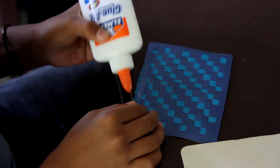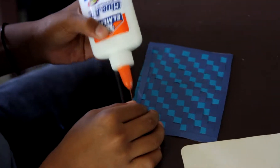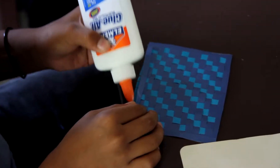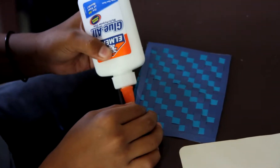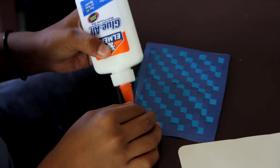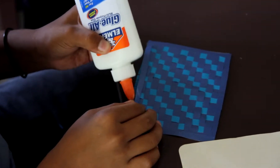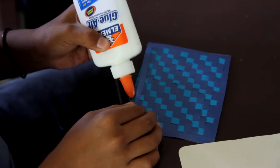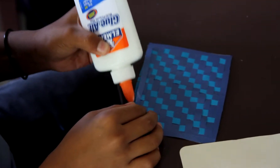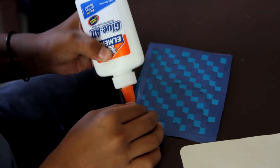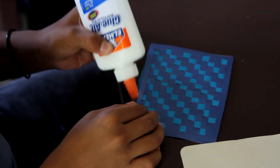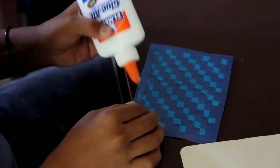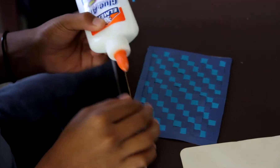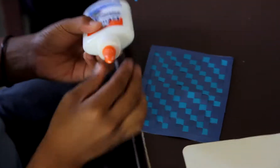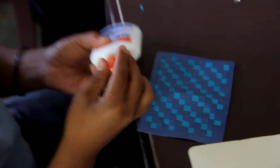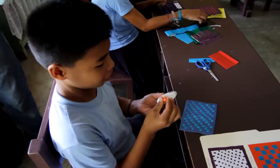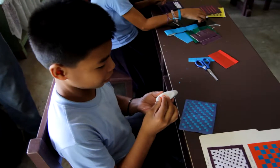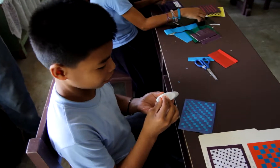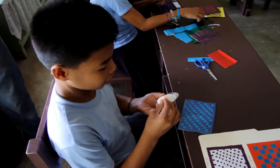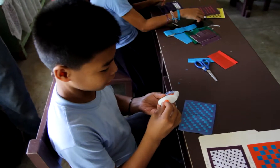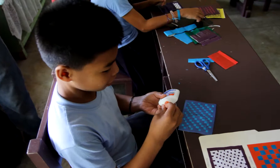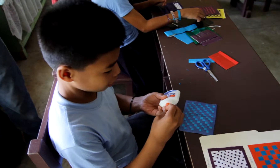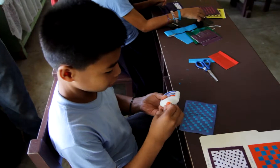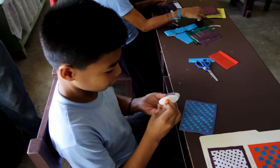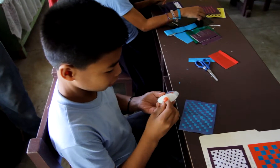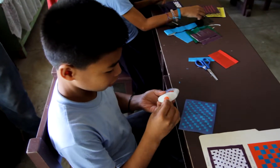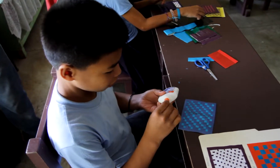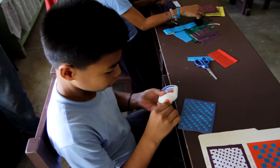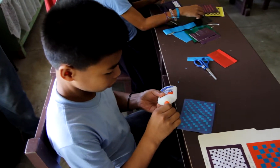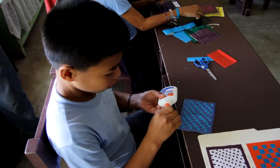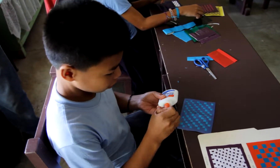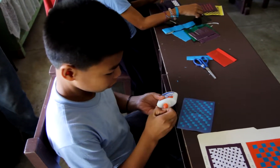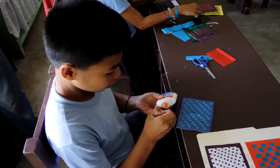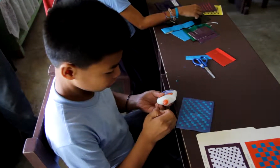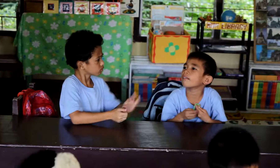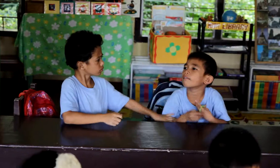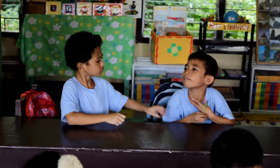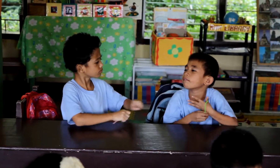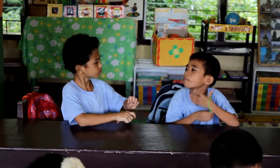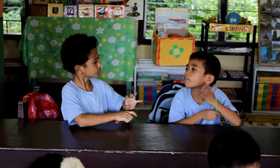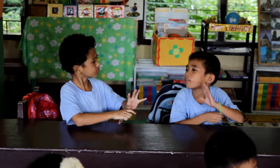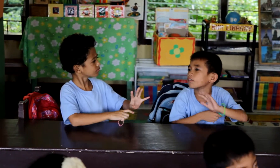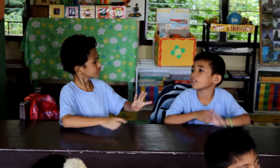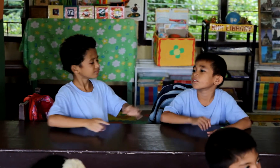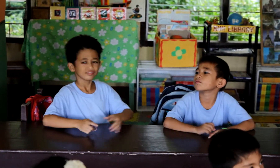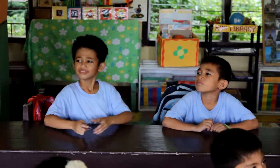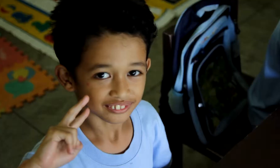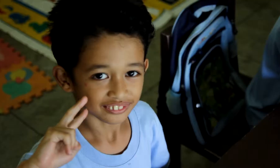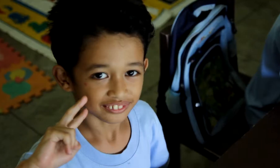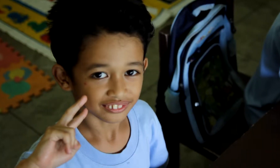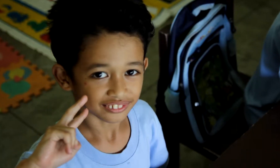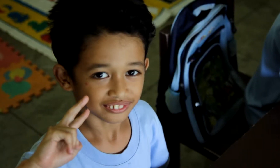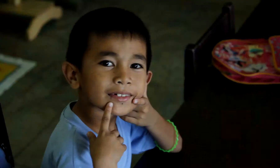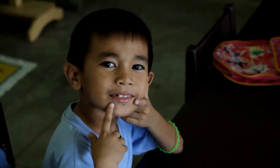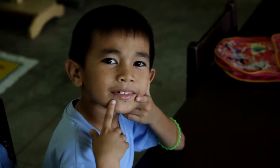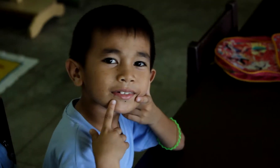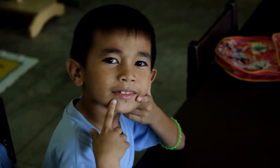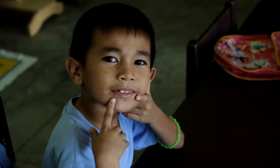puts up a dormitory for the kids to stay and organizes the teachers and deaf students into classrooms. These are the kids that had never been in school before.